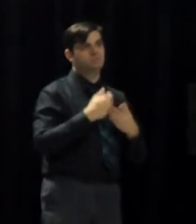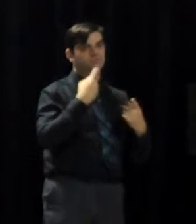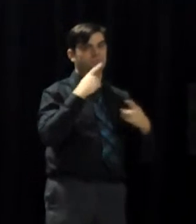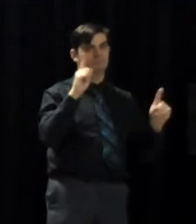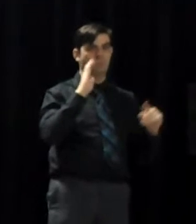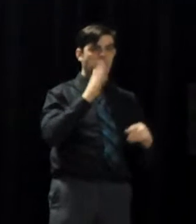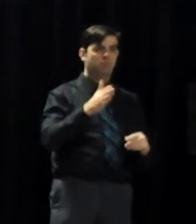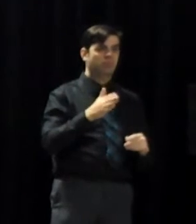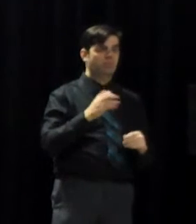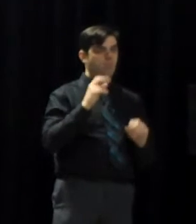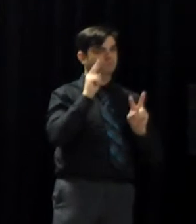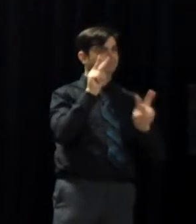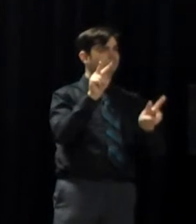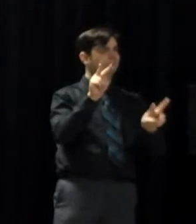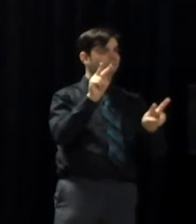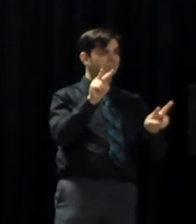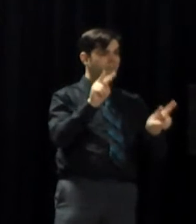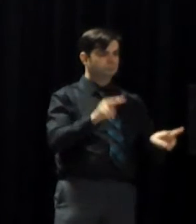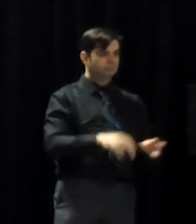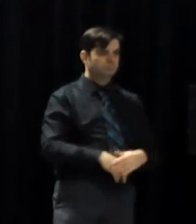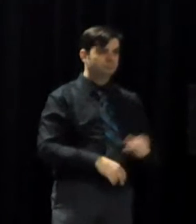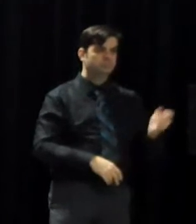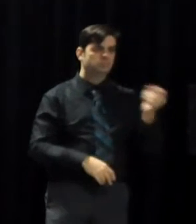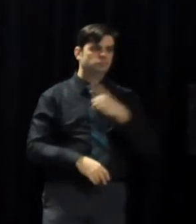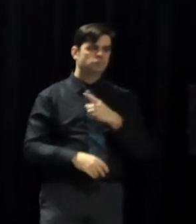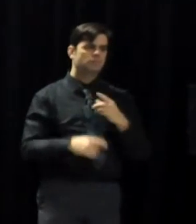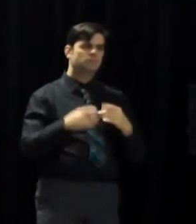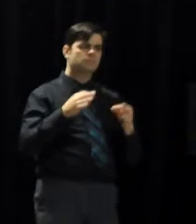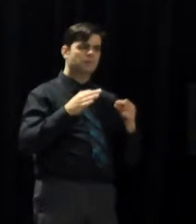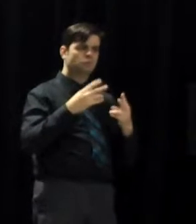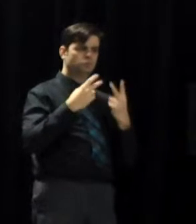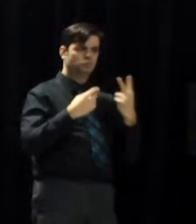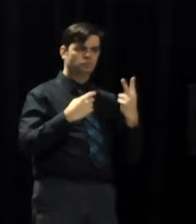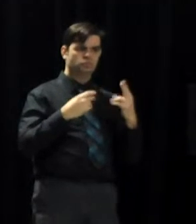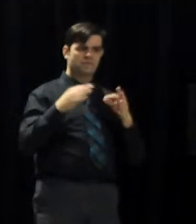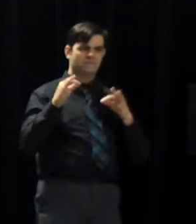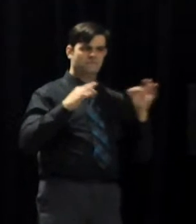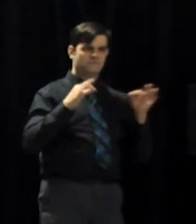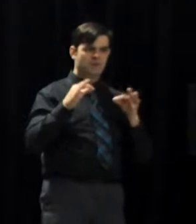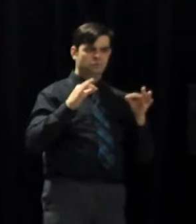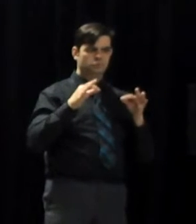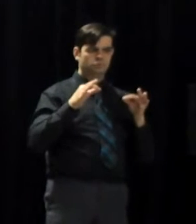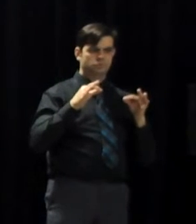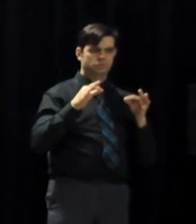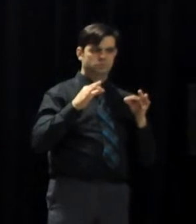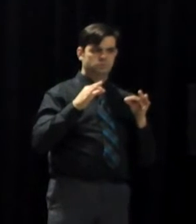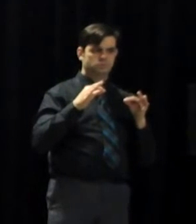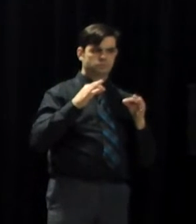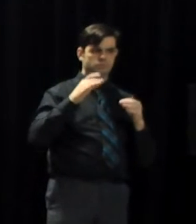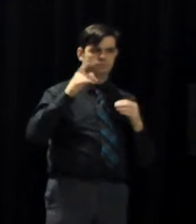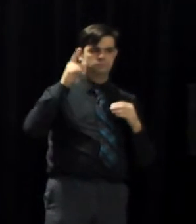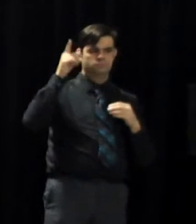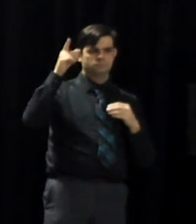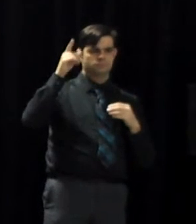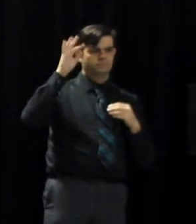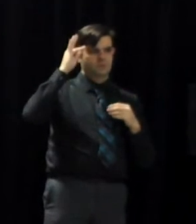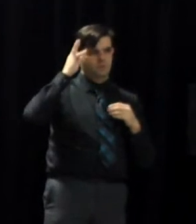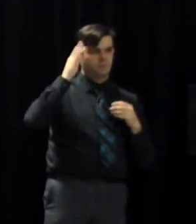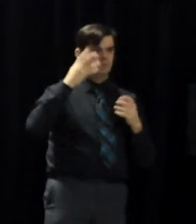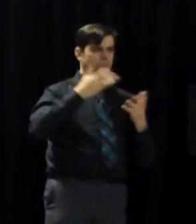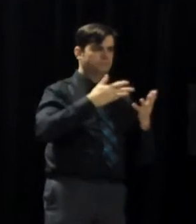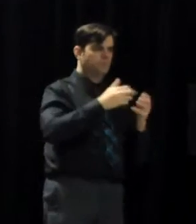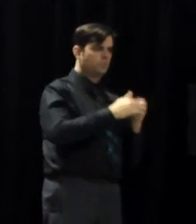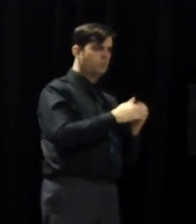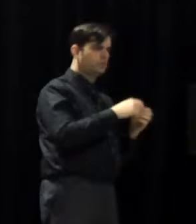some pharmacies to get them into nursing homes, get the vaccine into nursing homes, but then some hospitals will be given an allotment